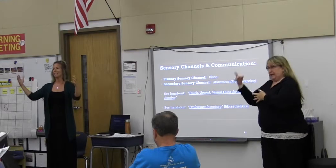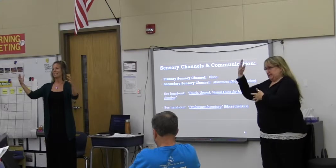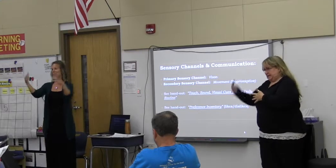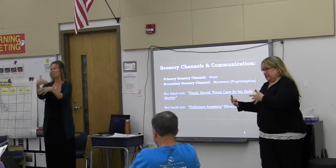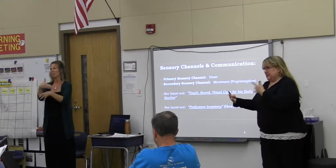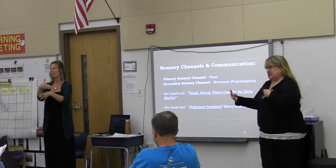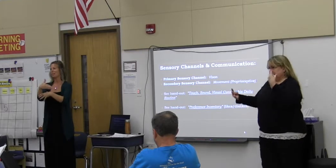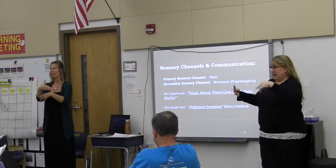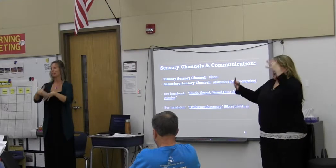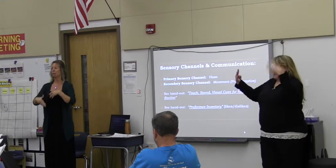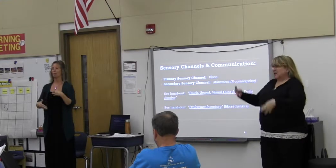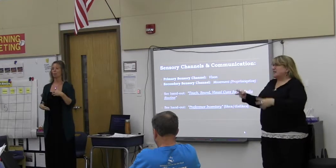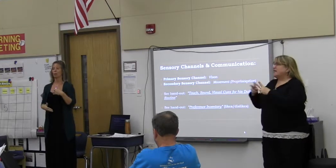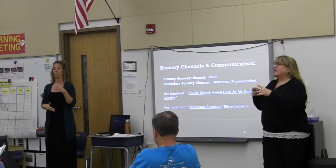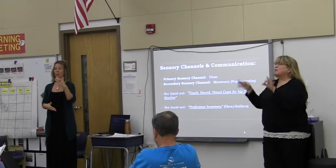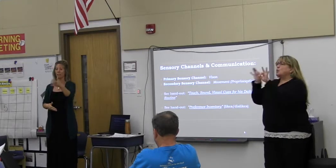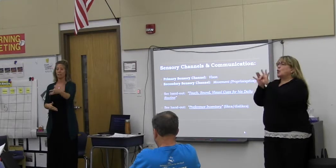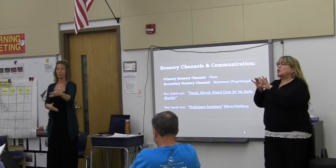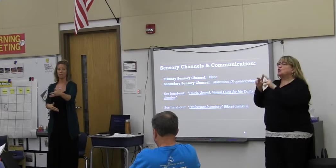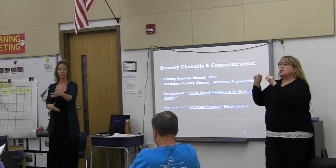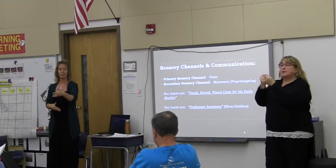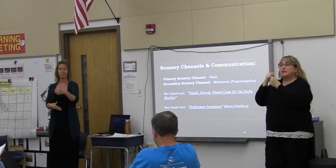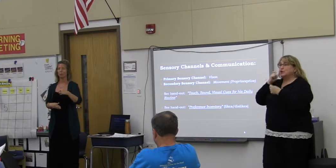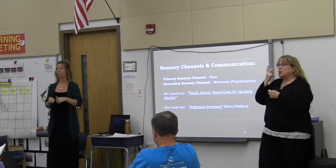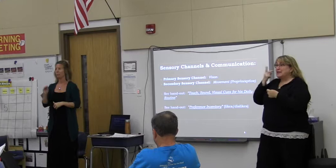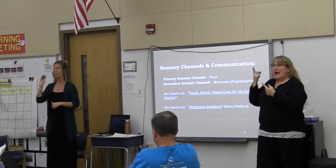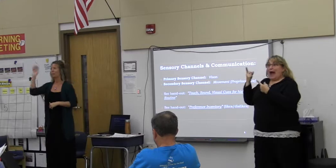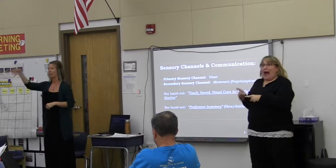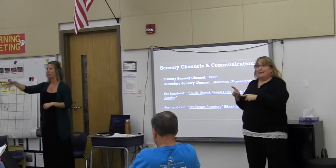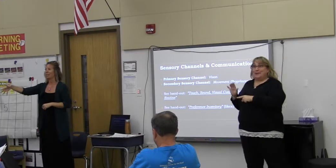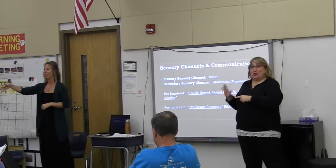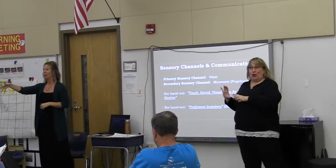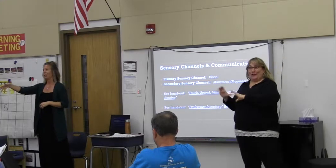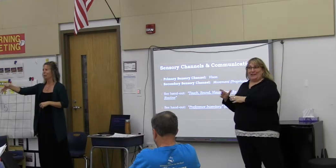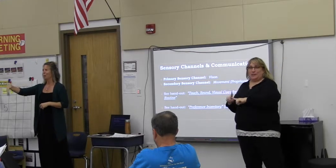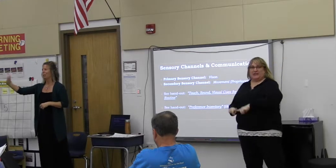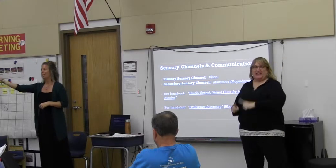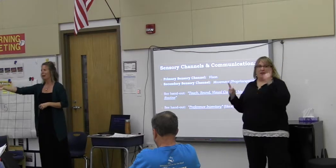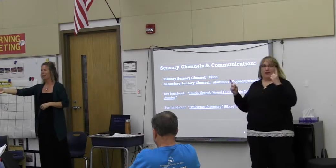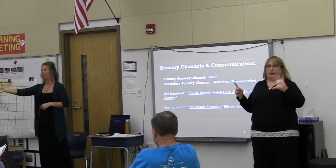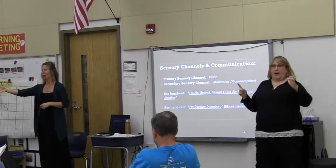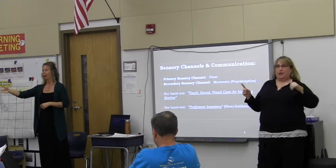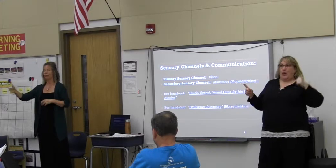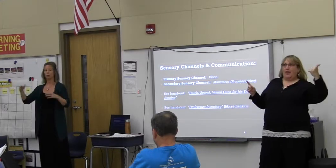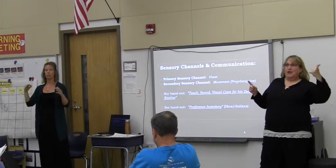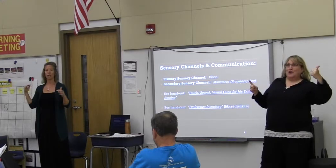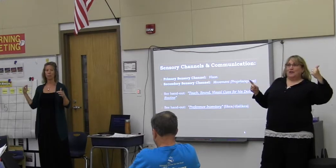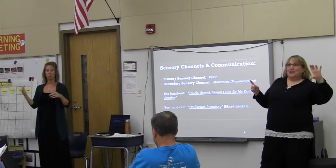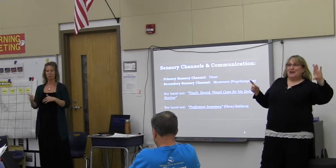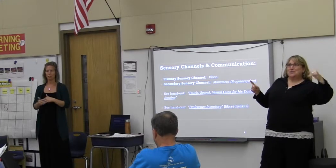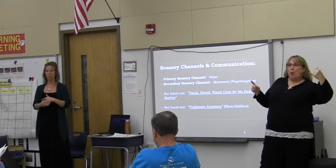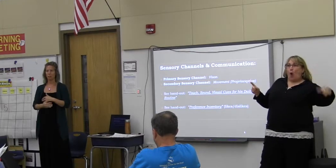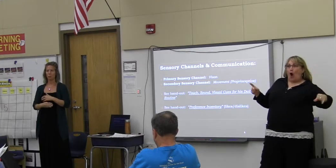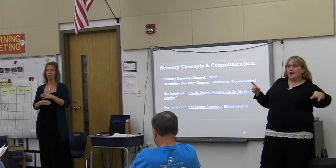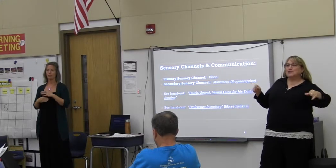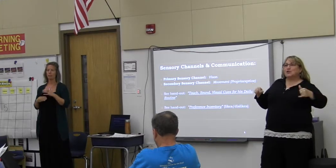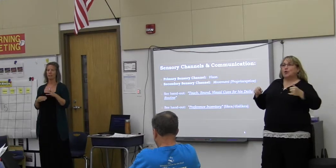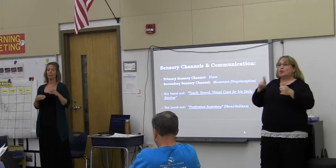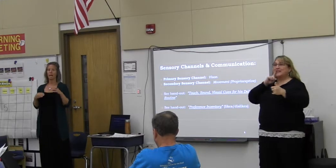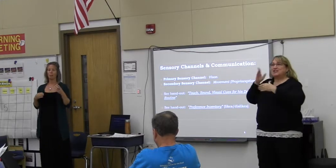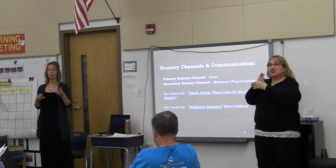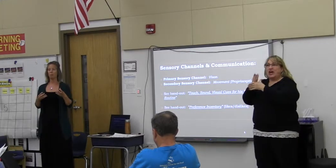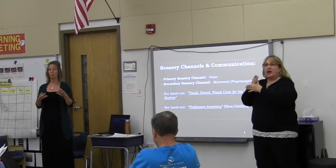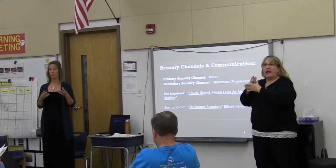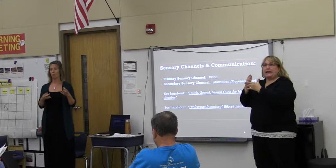have teaming with these guys, because what you see in your class is going to be way different than, you know, what might happen in art. So sharing preference inventories,